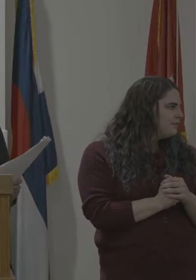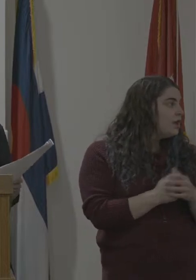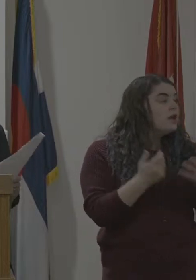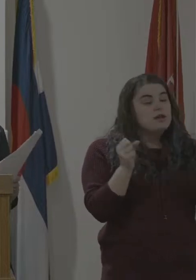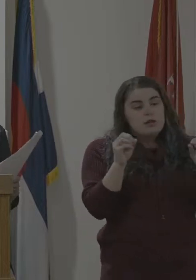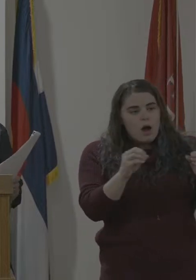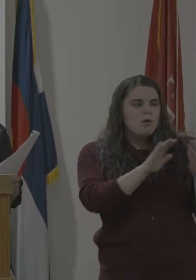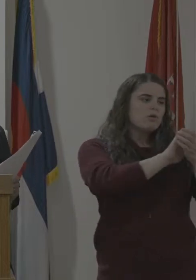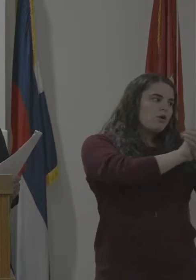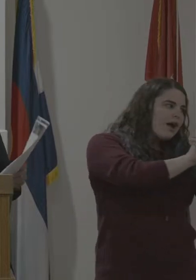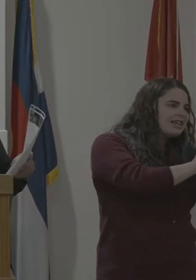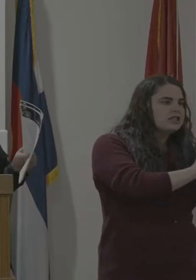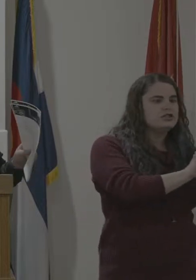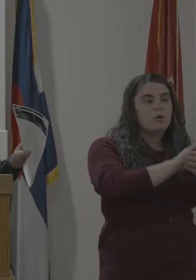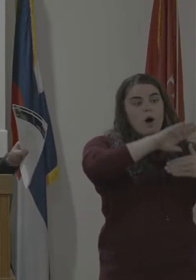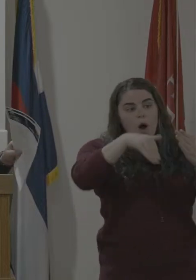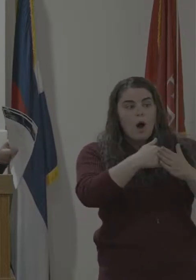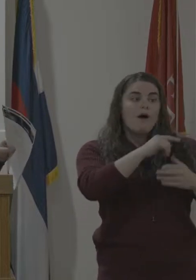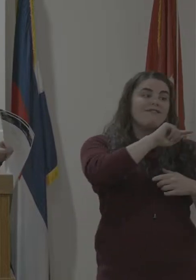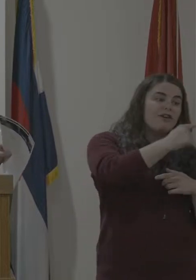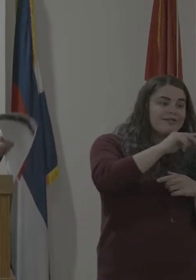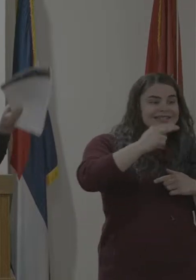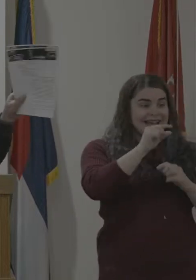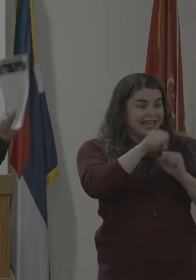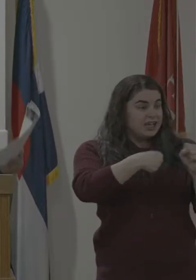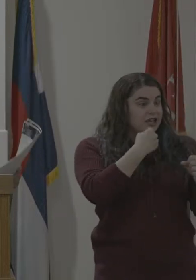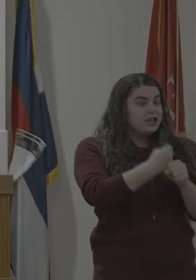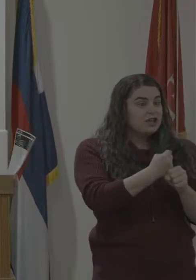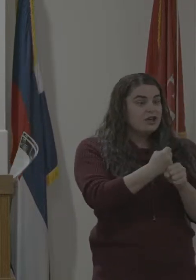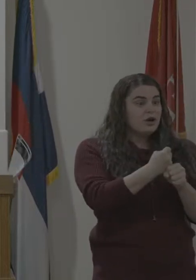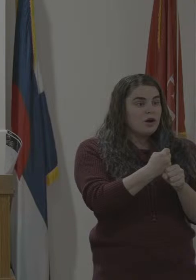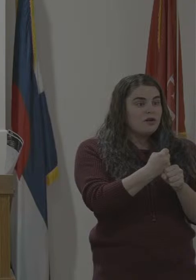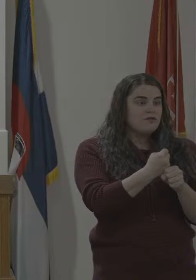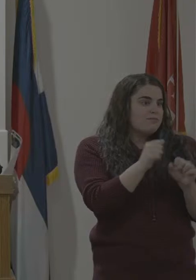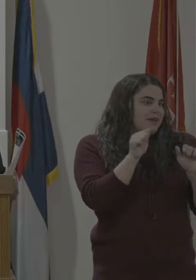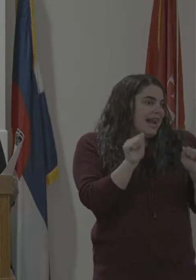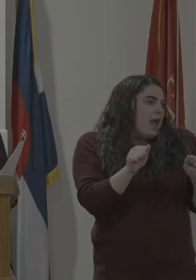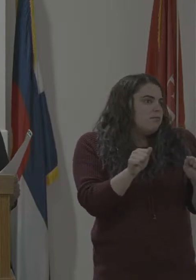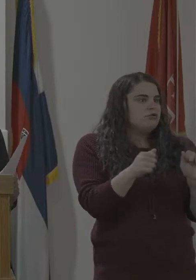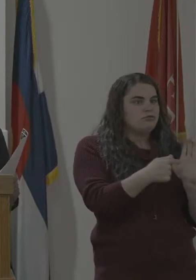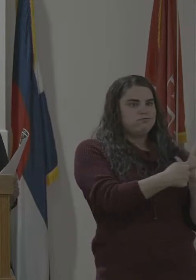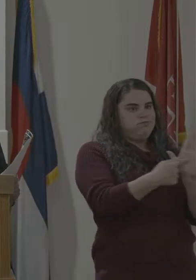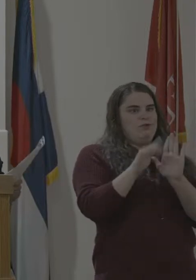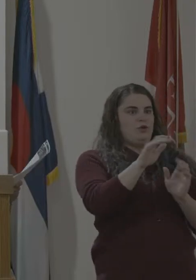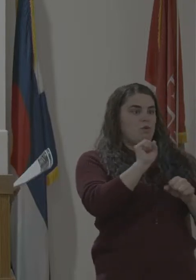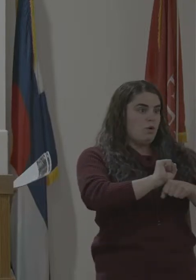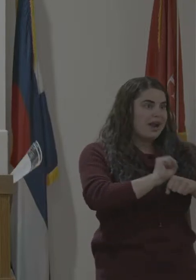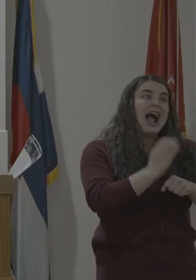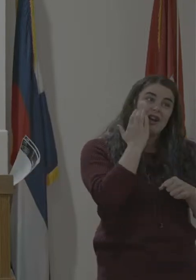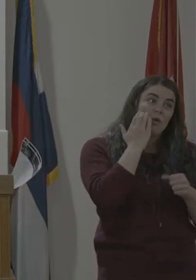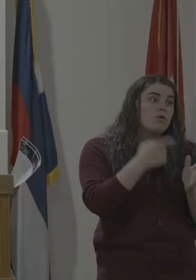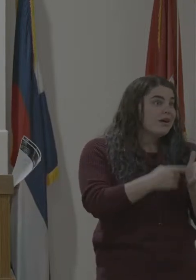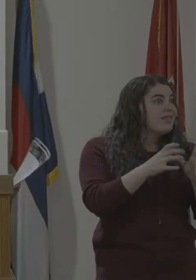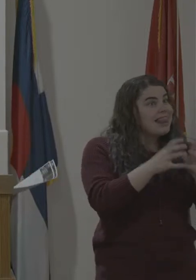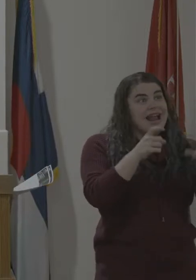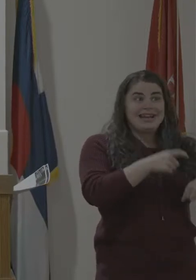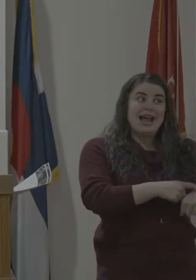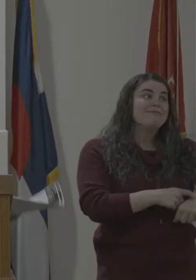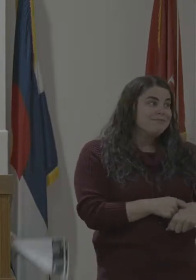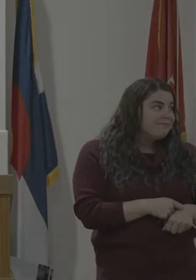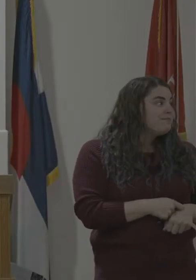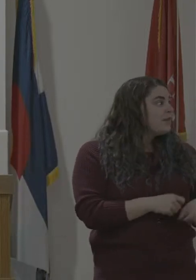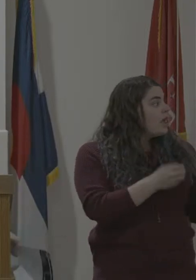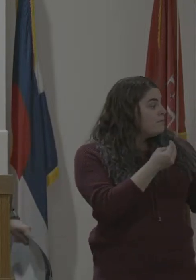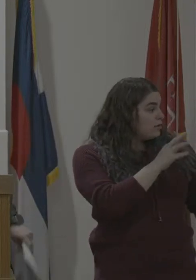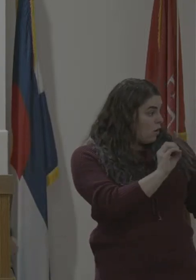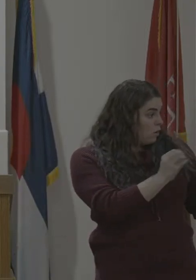So congratulations to all the first year and second years for being able to display your work. I know how much time goes into this. Mr. O, did you want to come up here and